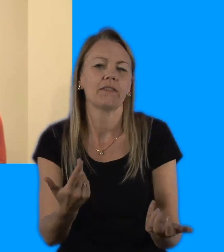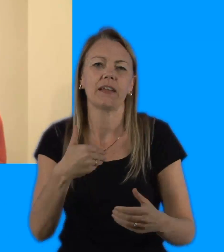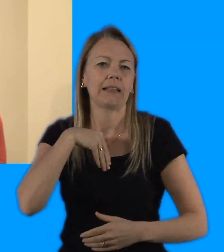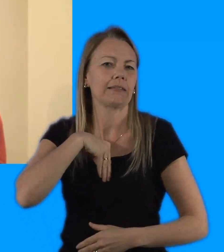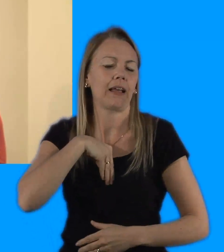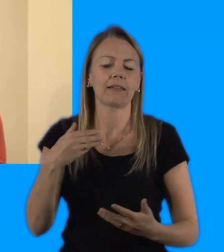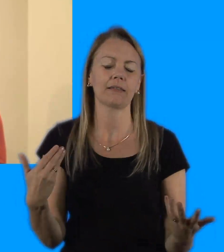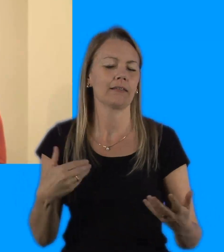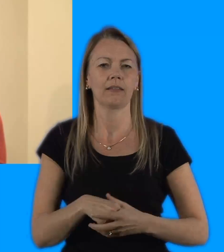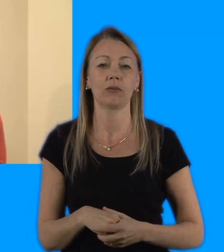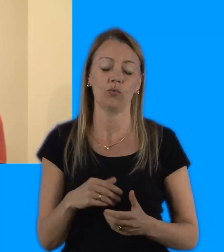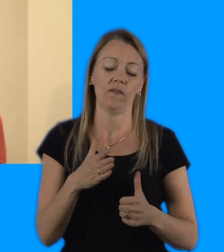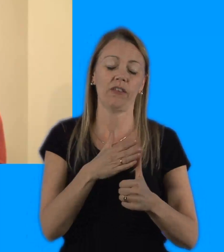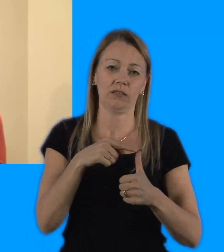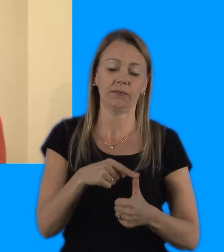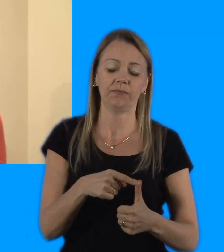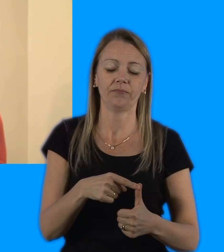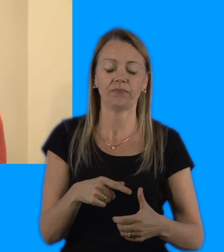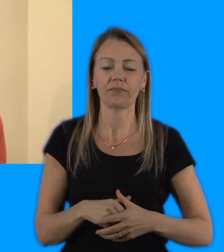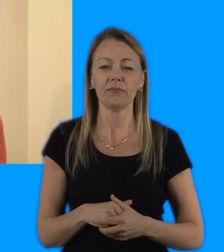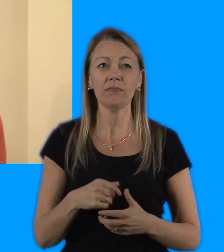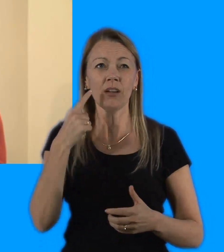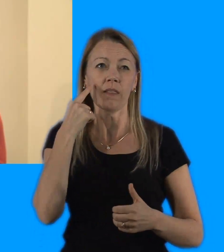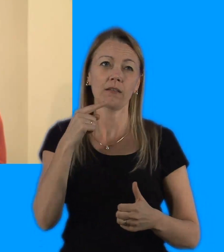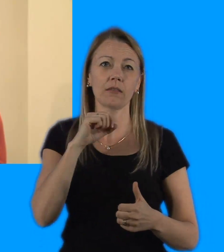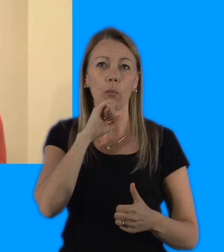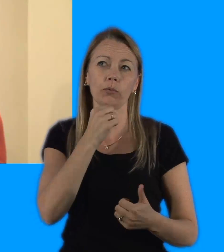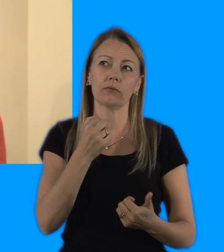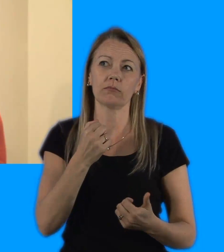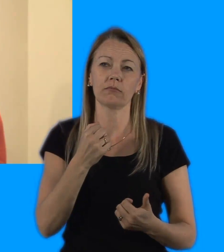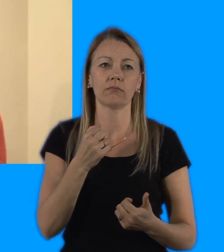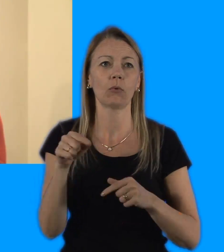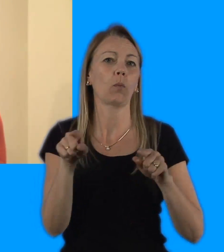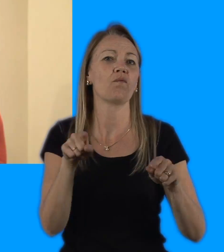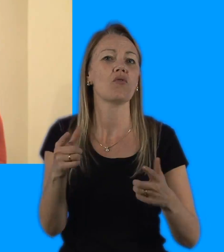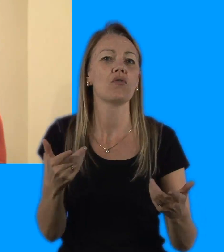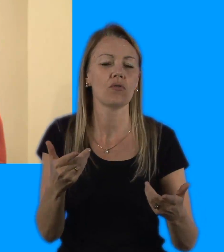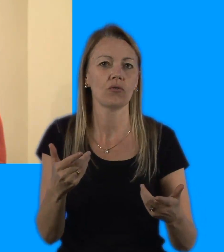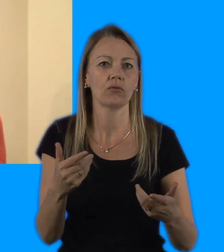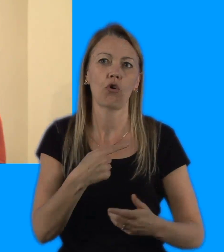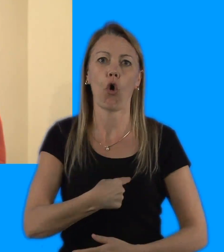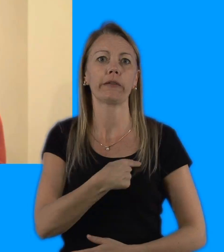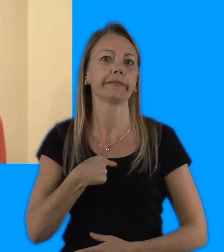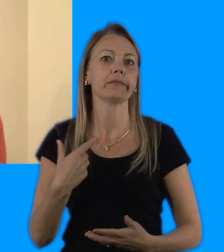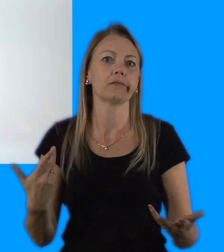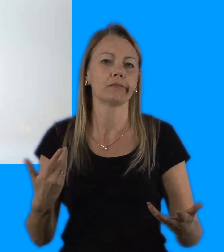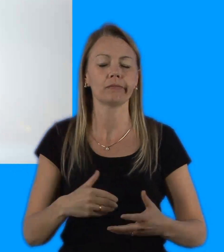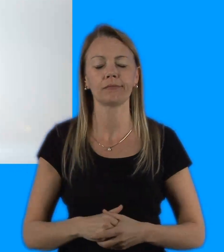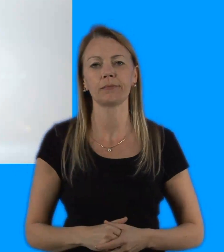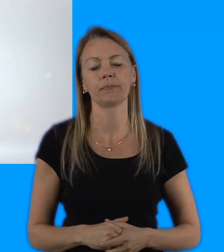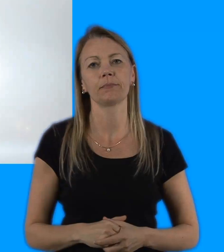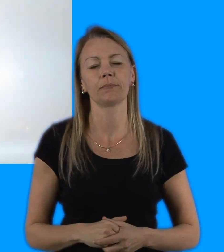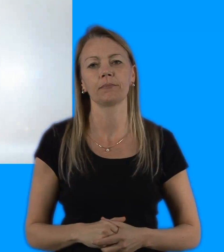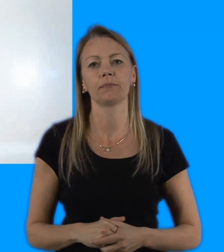in. So that would be the first thing I think I'd hope for. A bit of honesty.